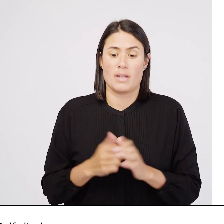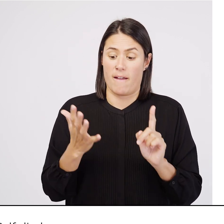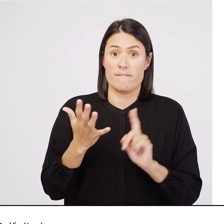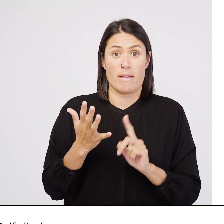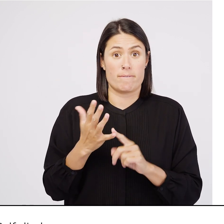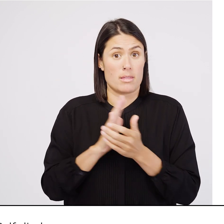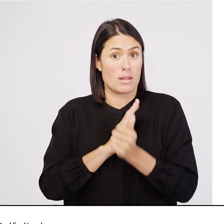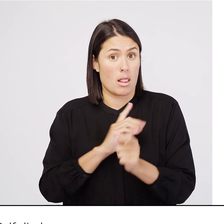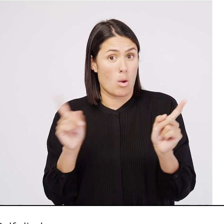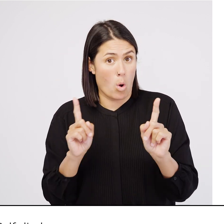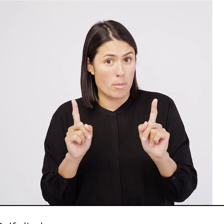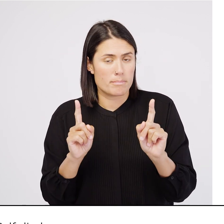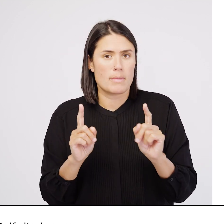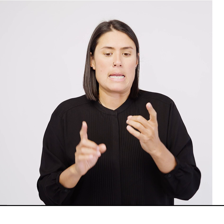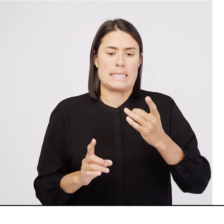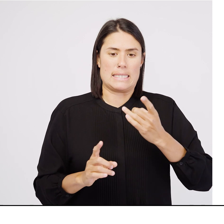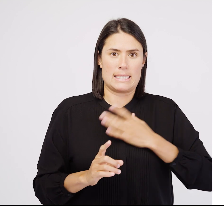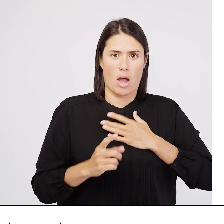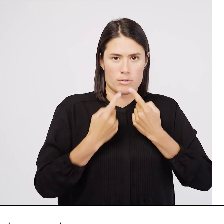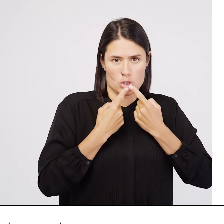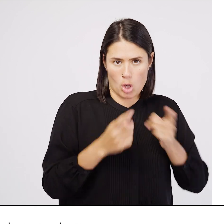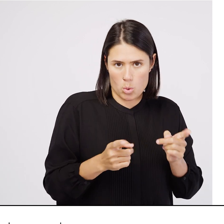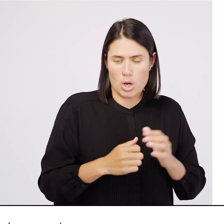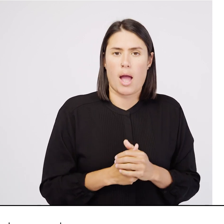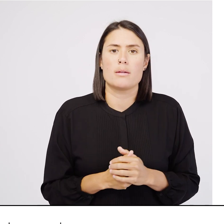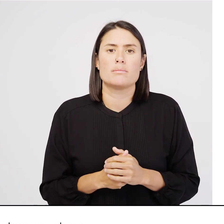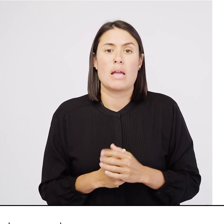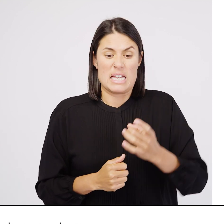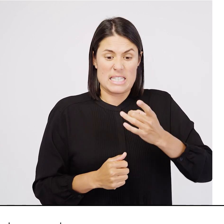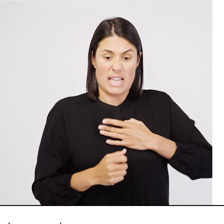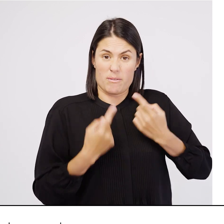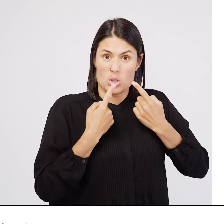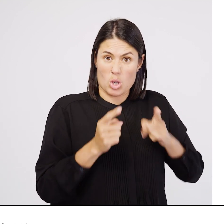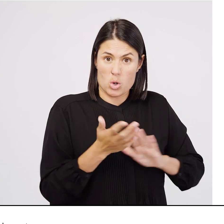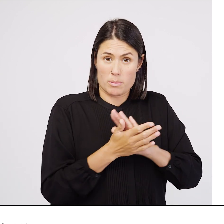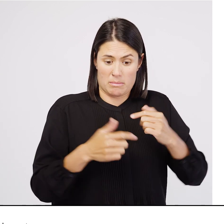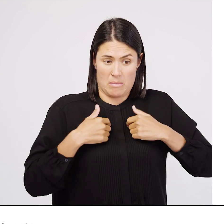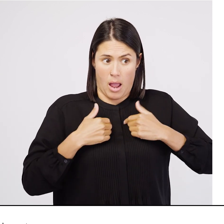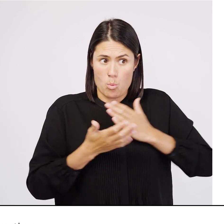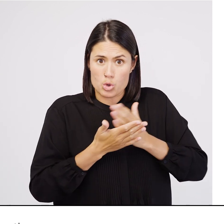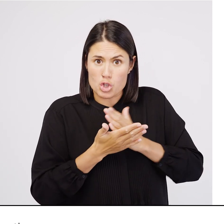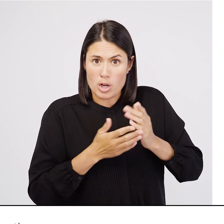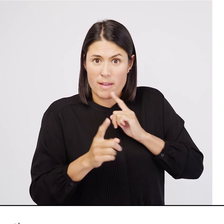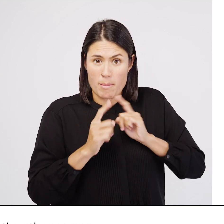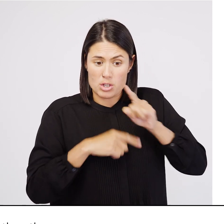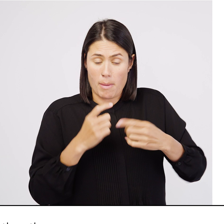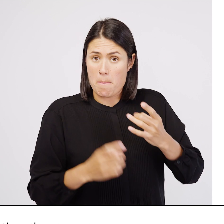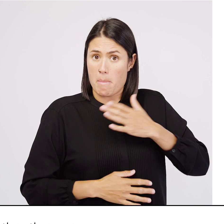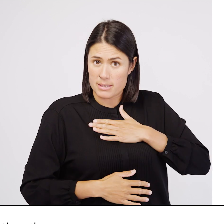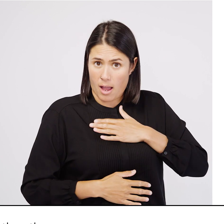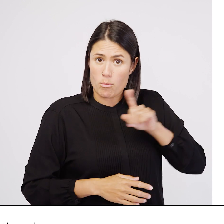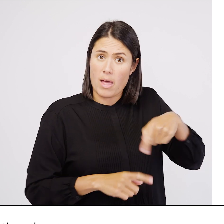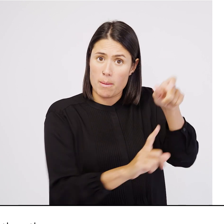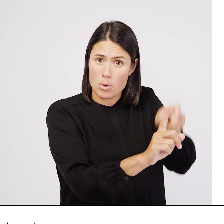The fifth skill is self-disclosure. Self-disclosure is when you share some snippets or information about